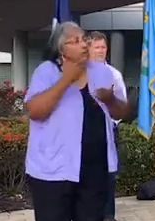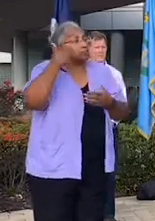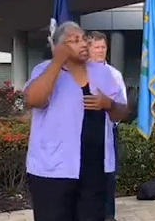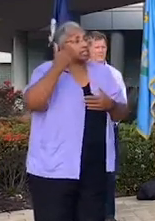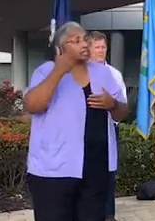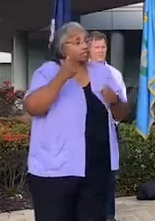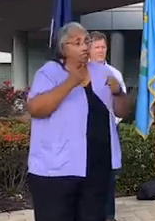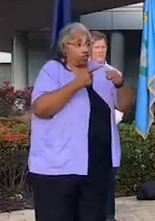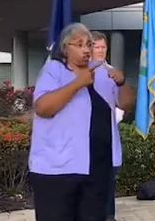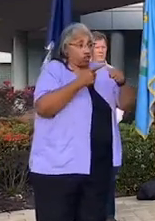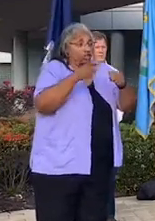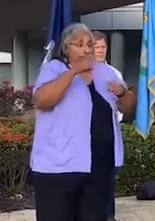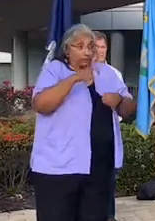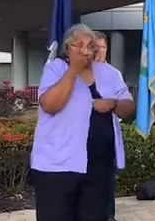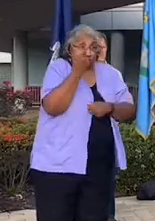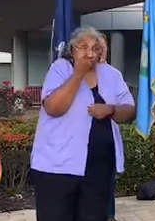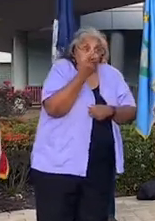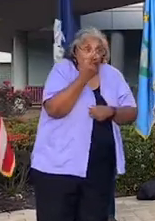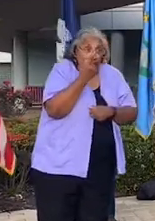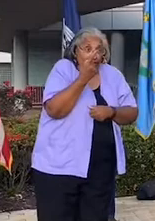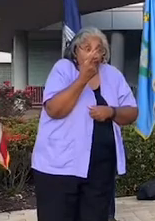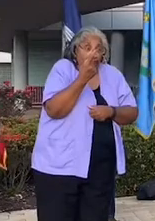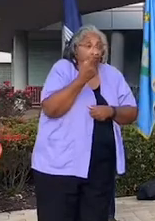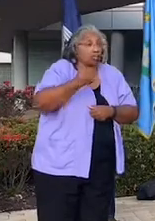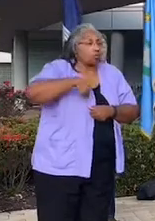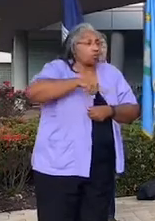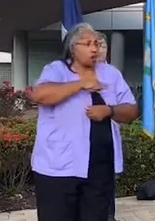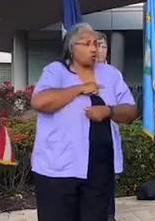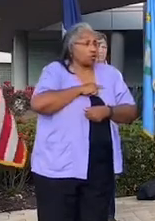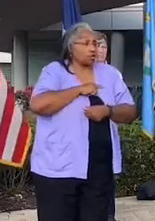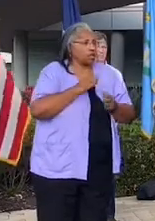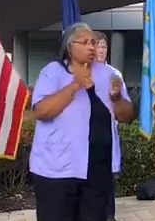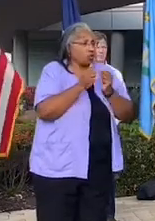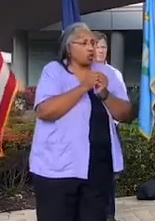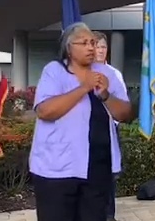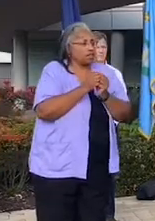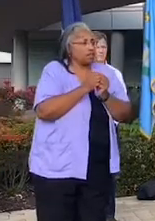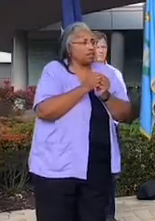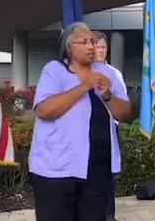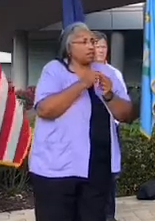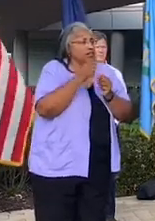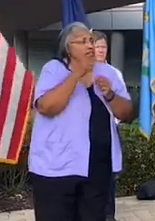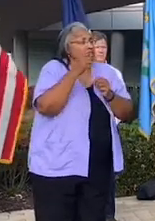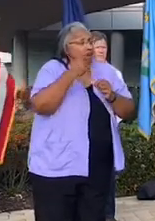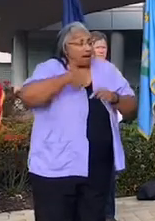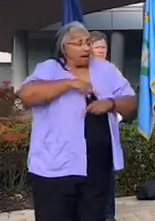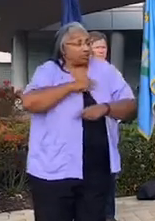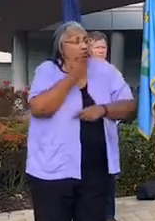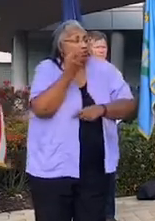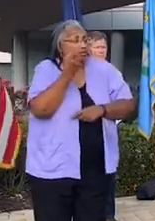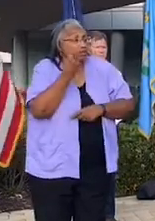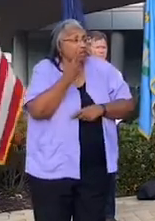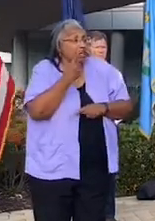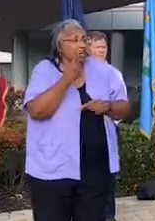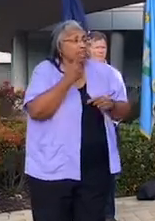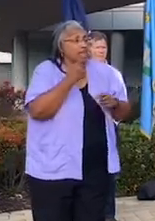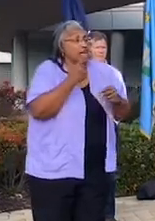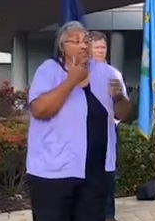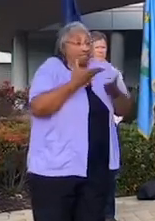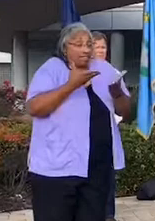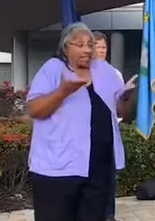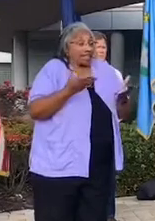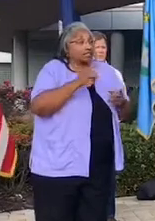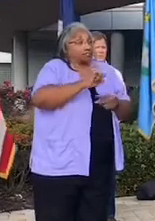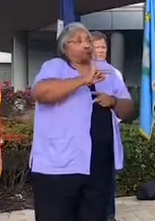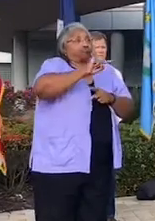to understand where we are in terms of the bell to even understand how we can flatten that curve. Right now,